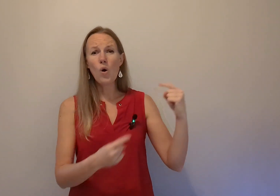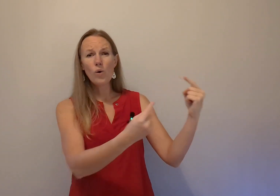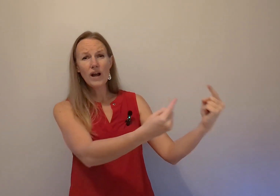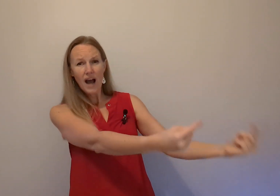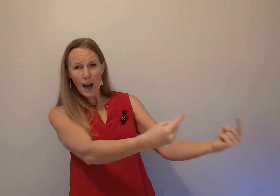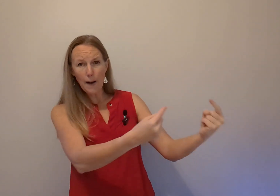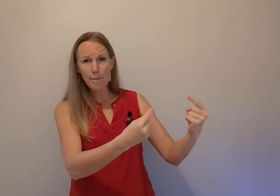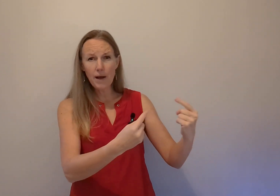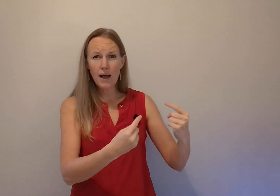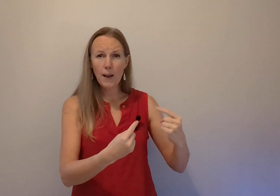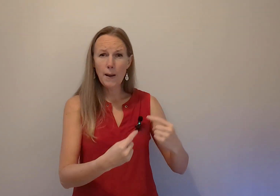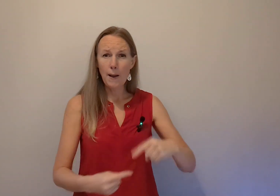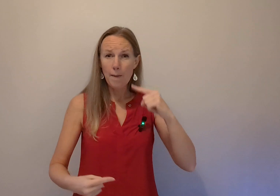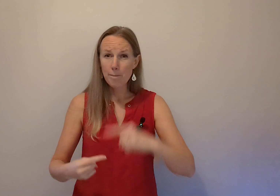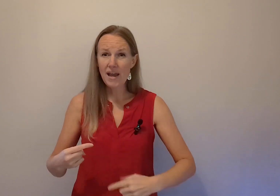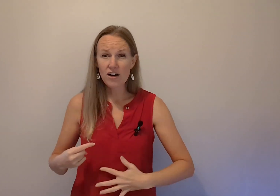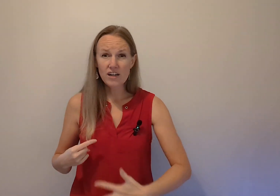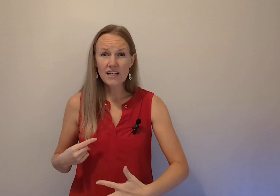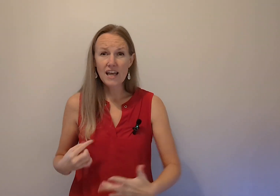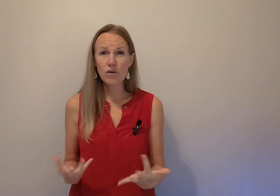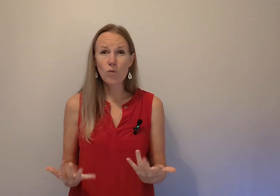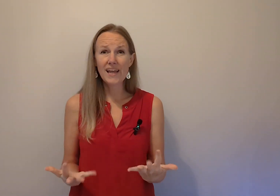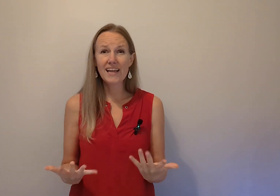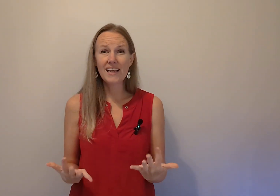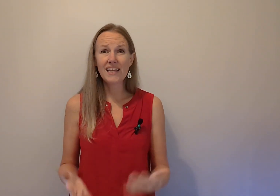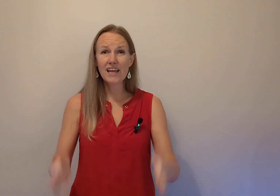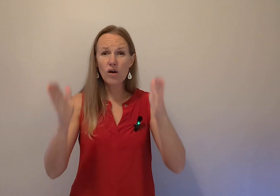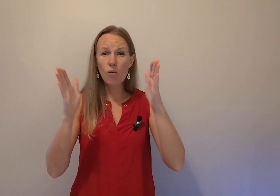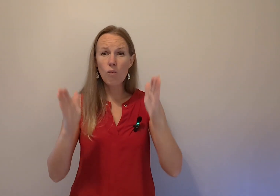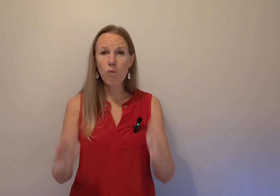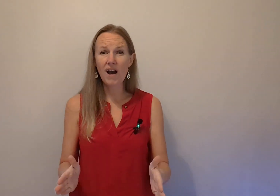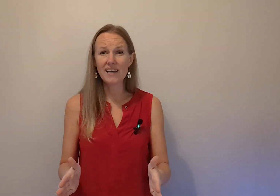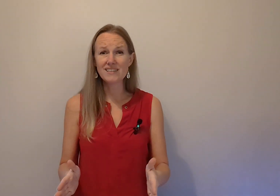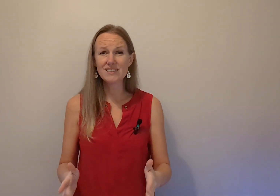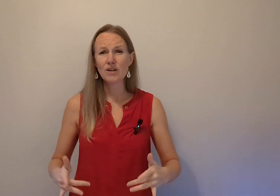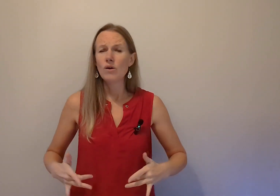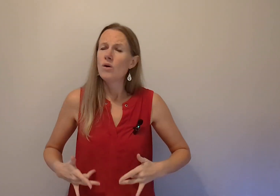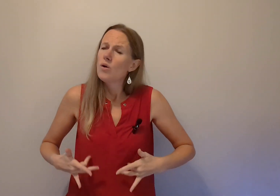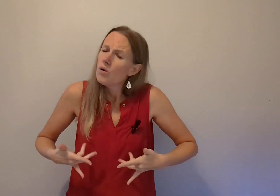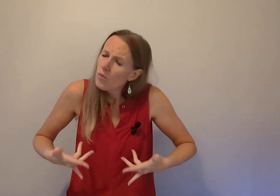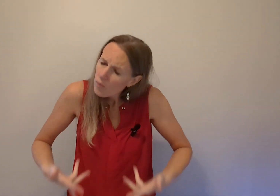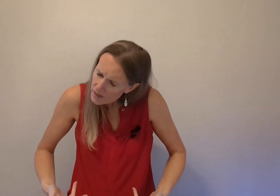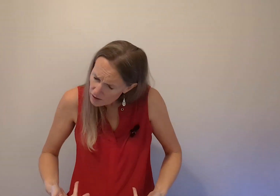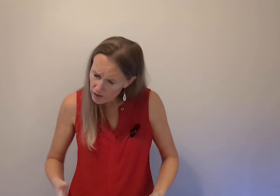Oh, come, barren and waiting ones, weary